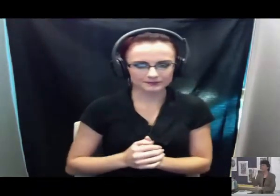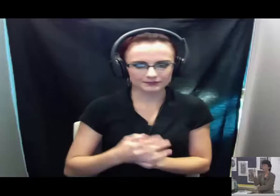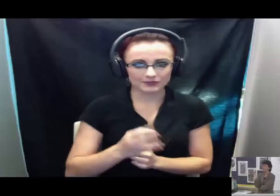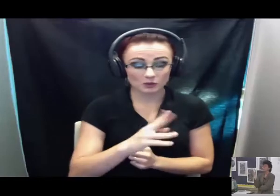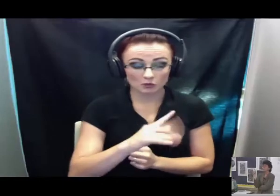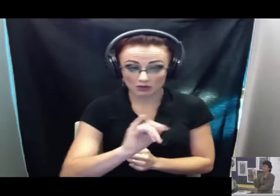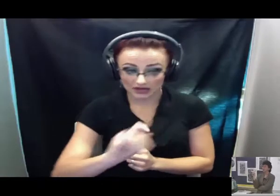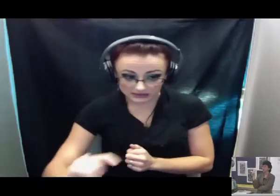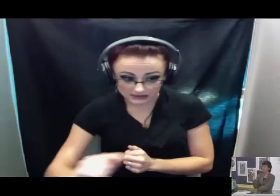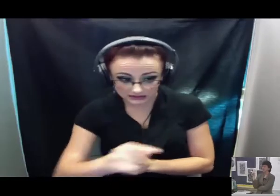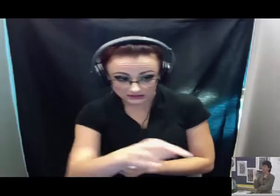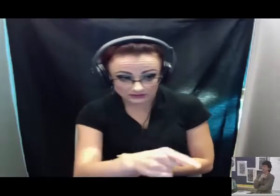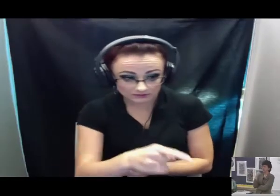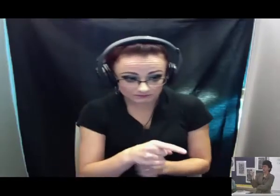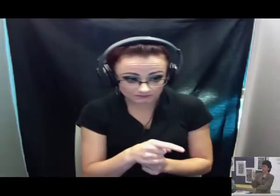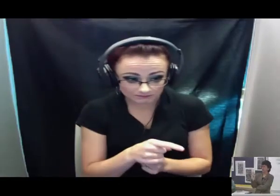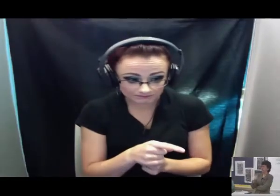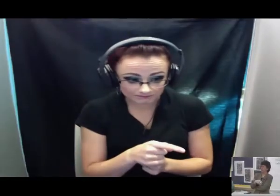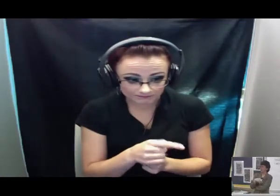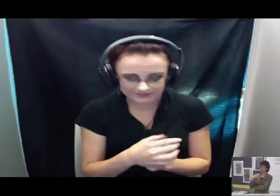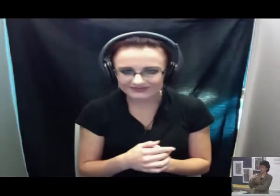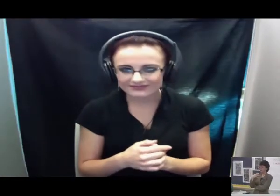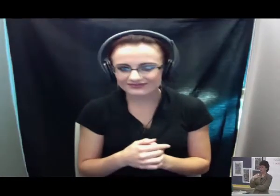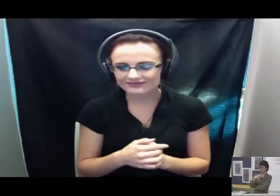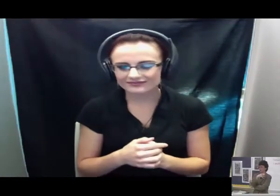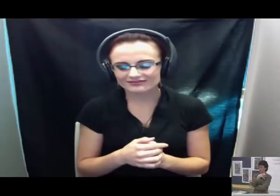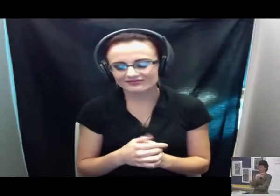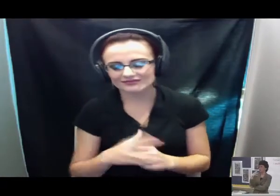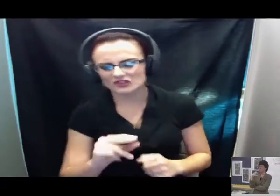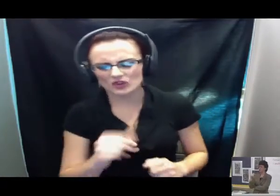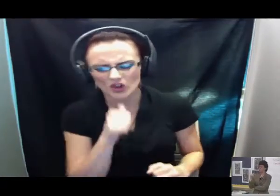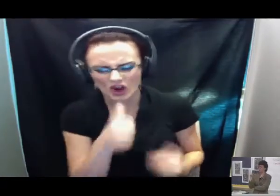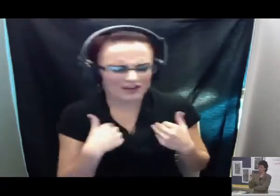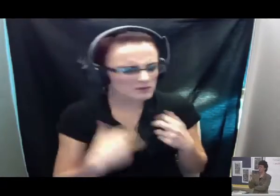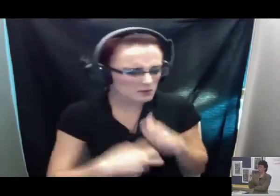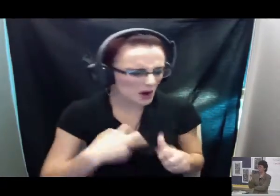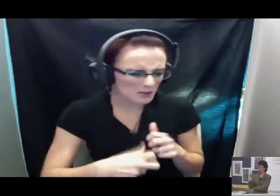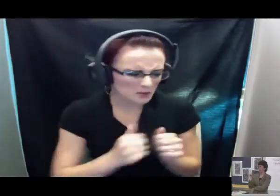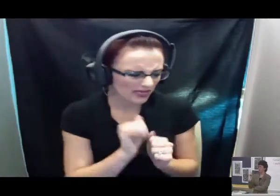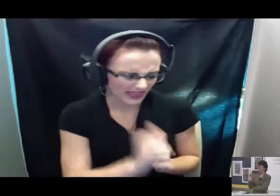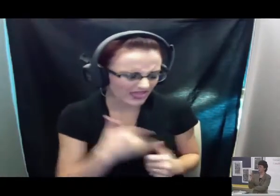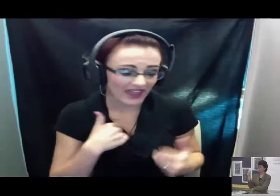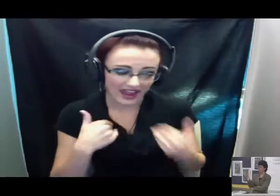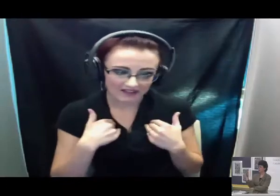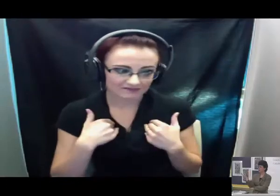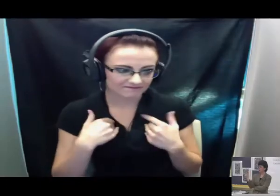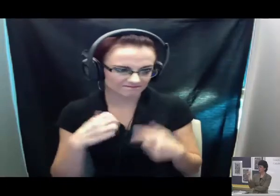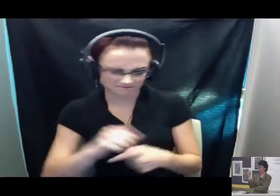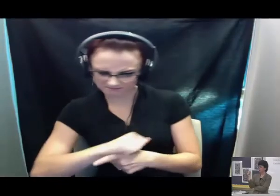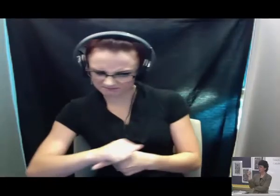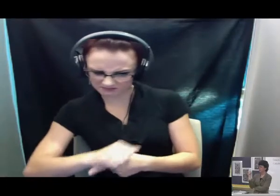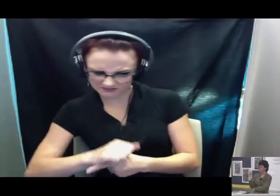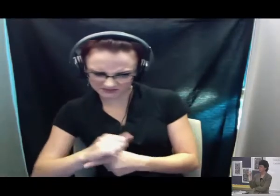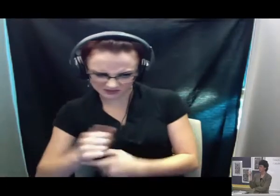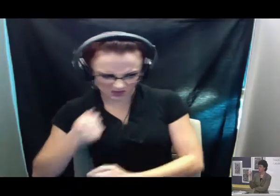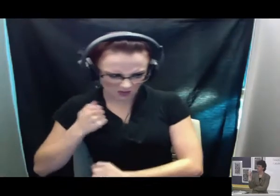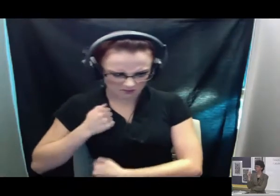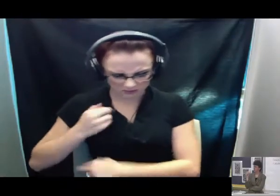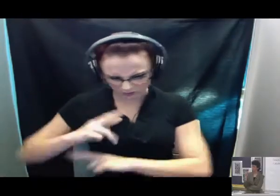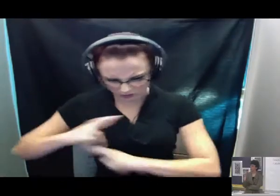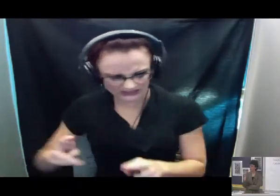Now, they didn't have problems with that. Remember, they had a trained army that had the red coats, and they were ready to go. What was their other problem?